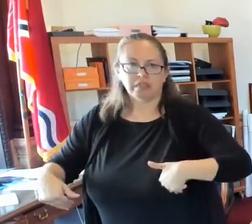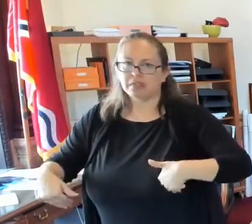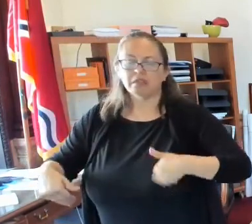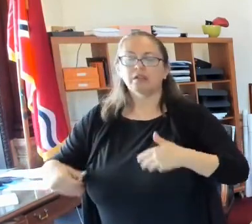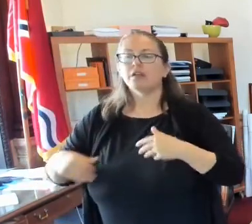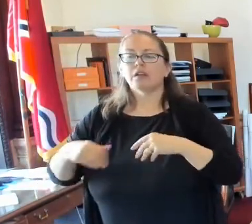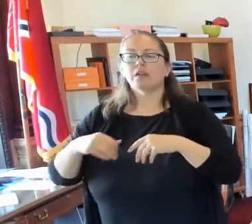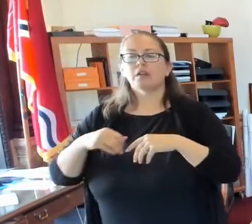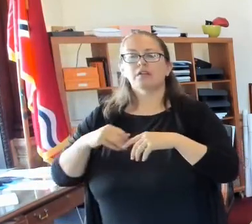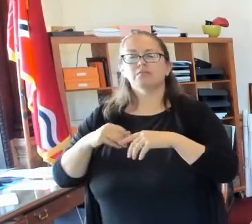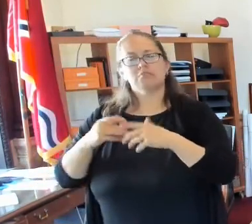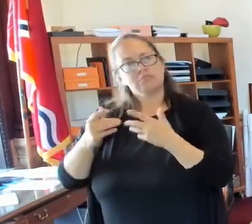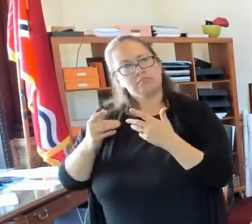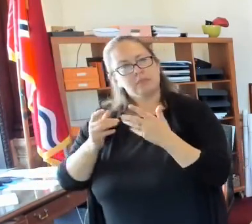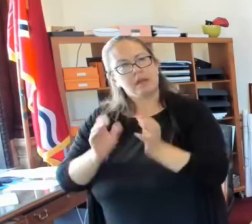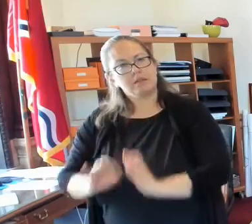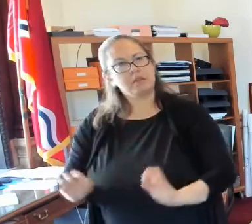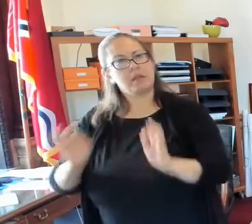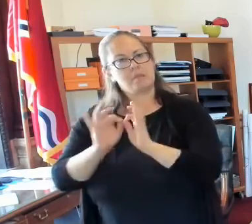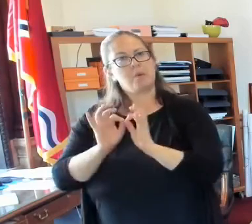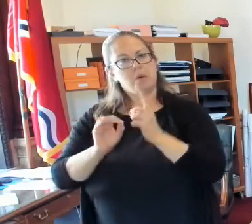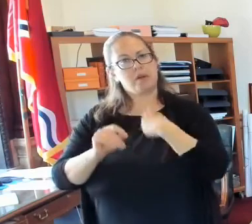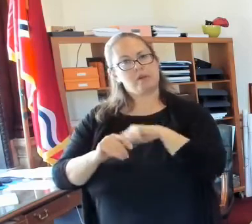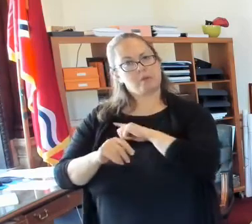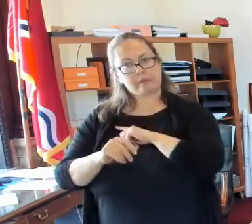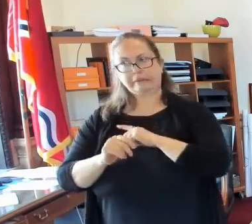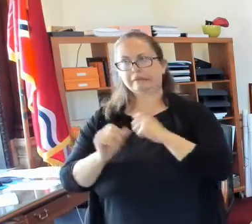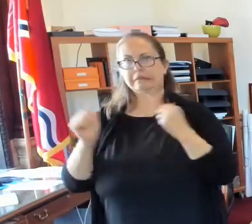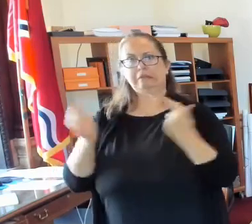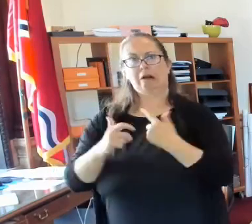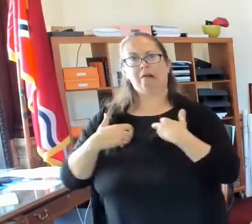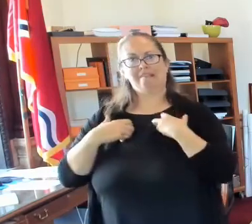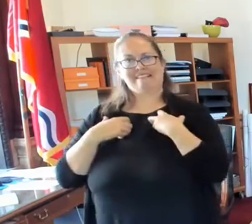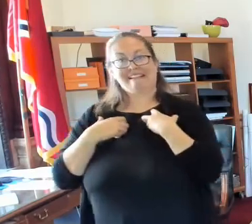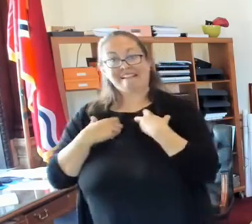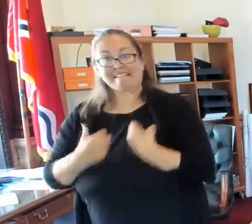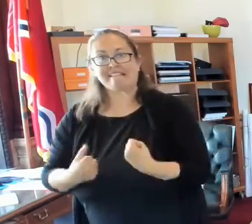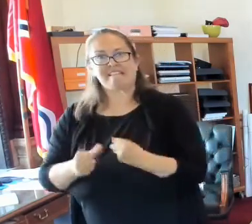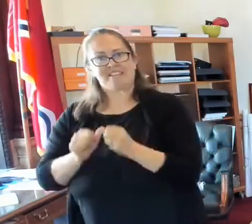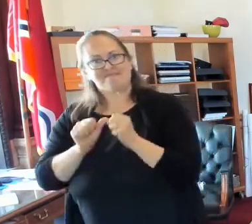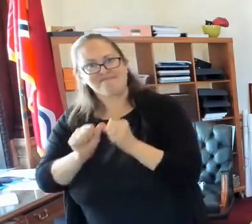really important for all of us to continue to stay as healthy as possible, because